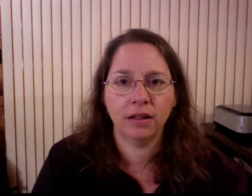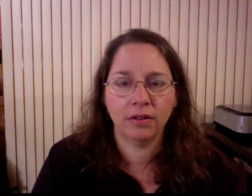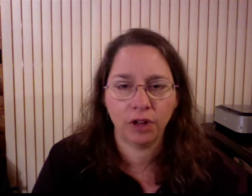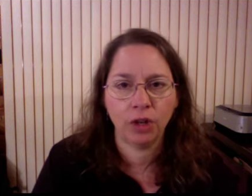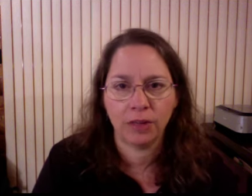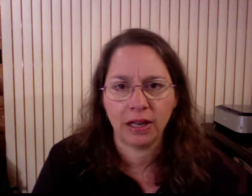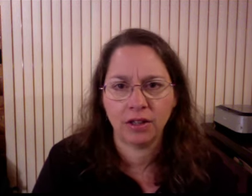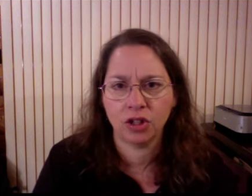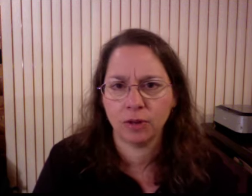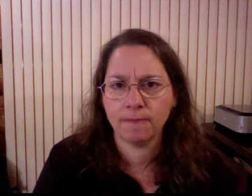for human nature.